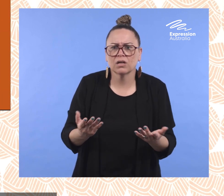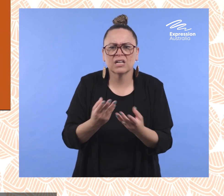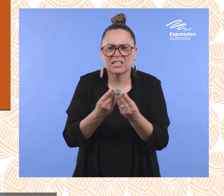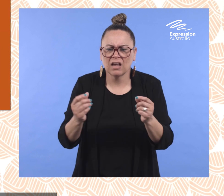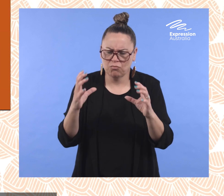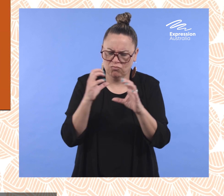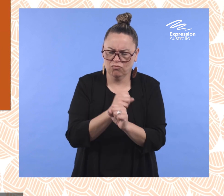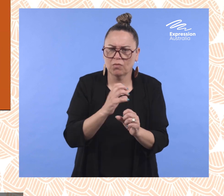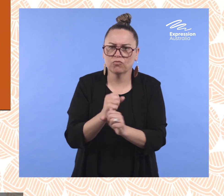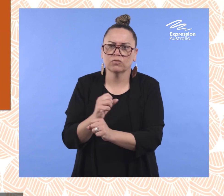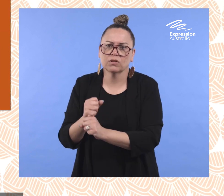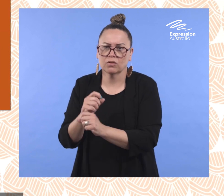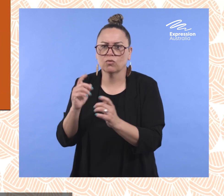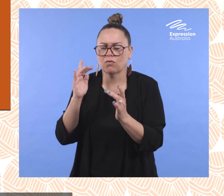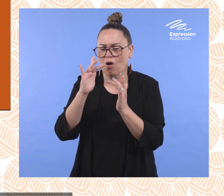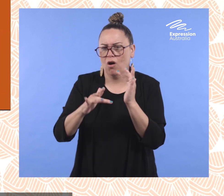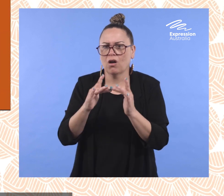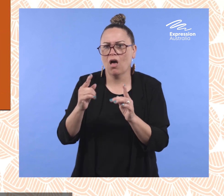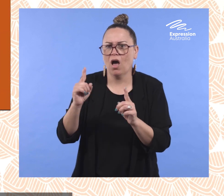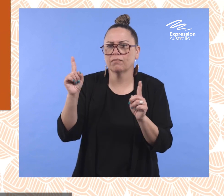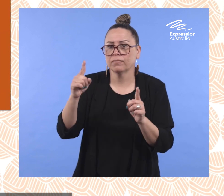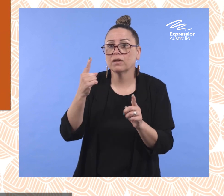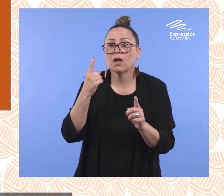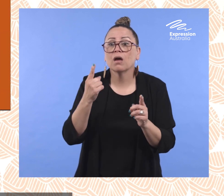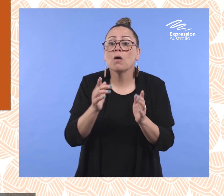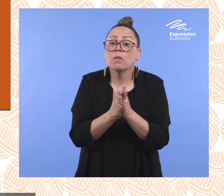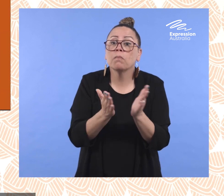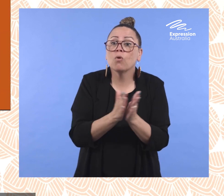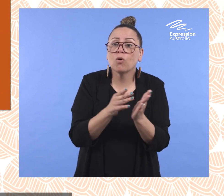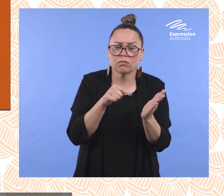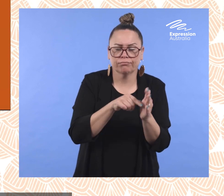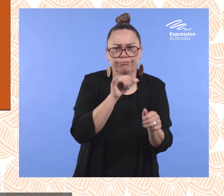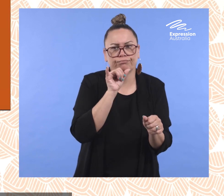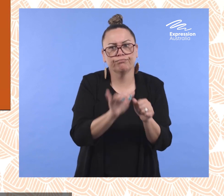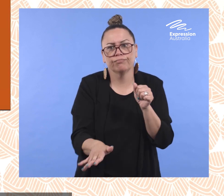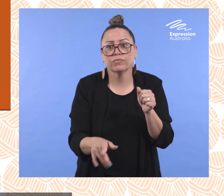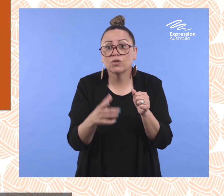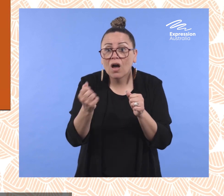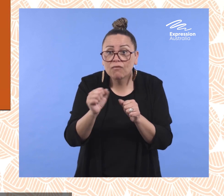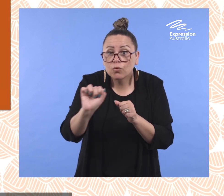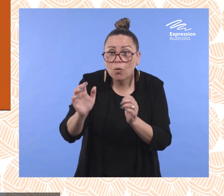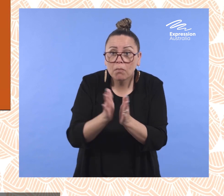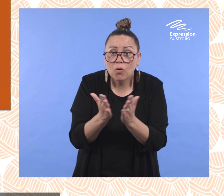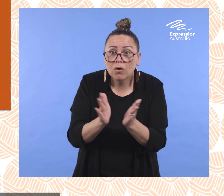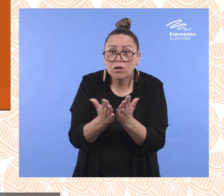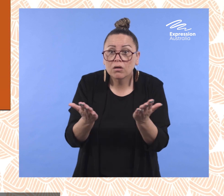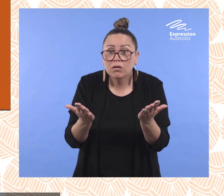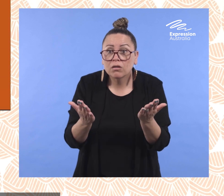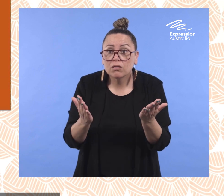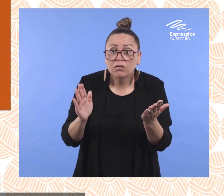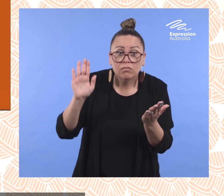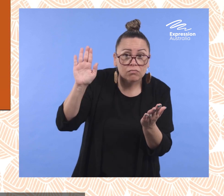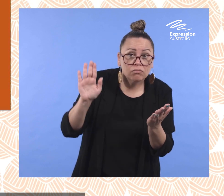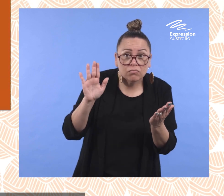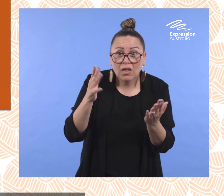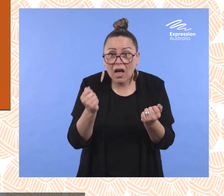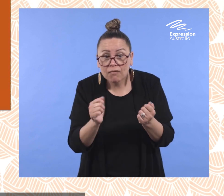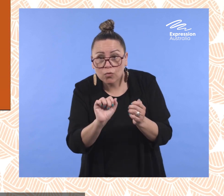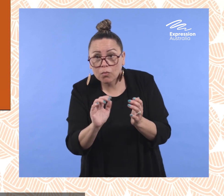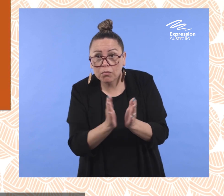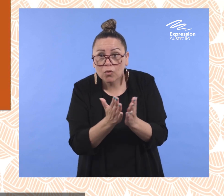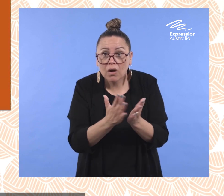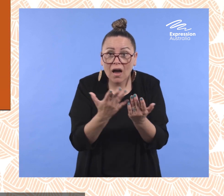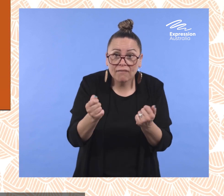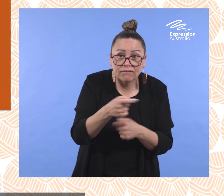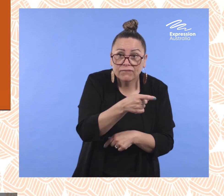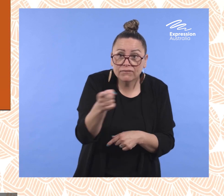today. Terrific. This is still a great handbook, Aunty Munya. You've got yours there. Please raise your hands if you have got that